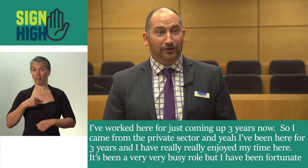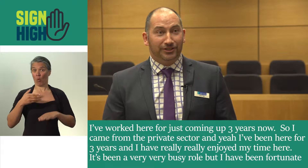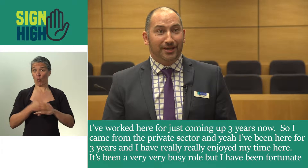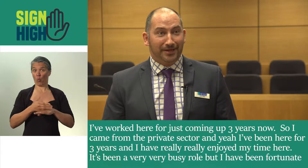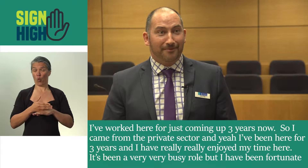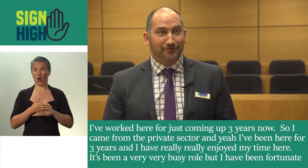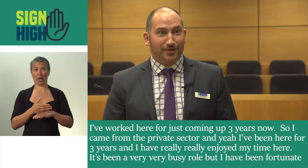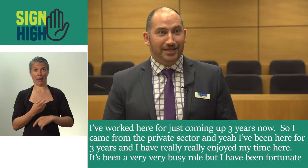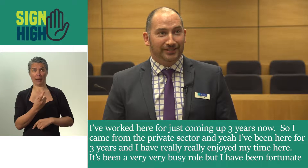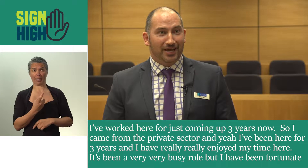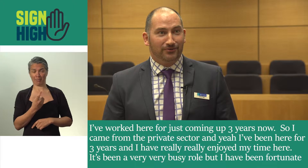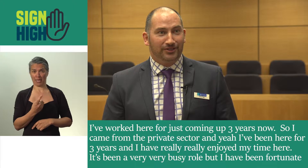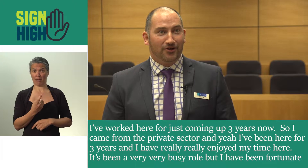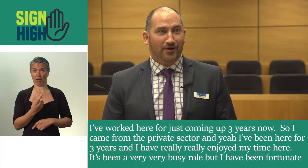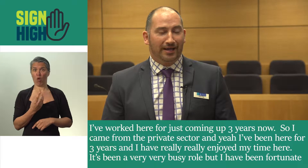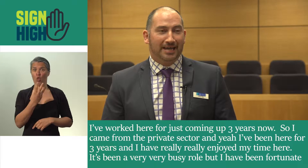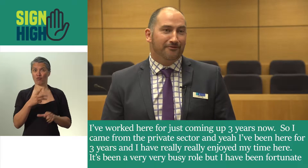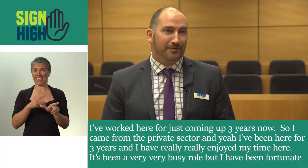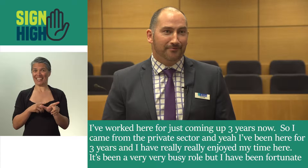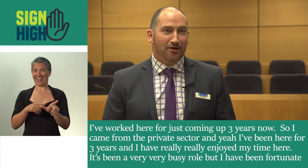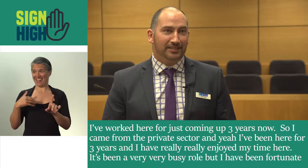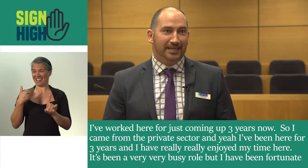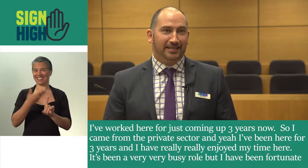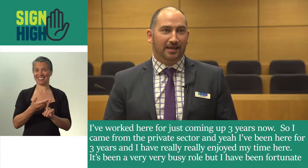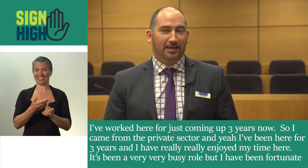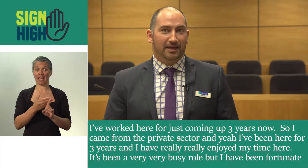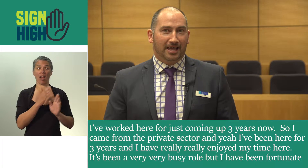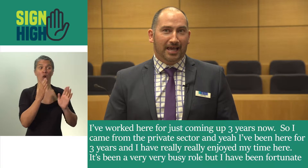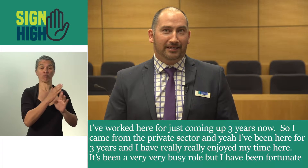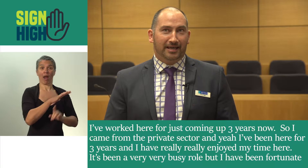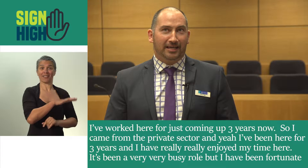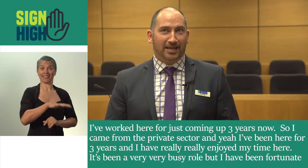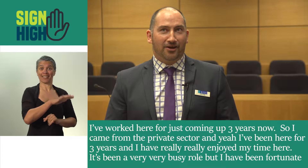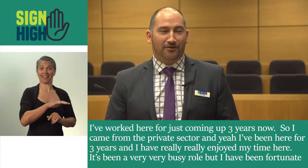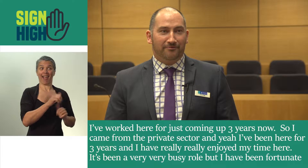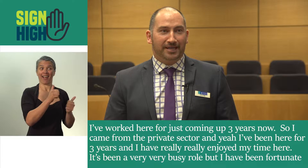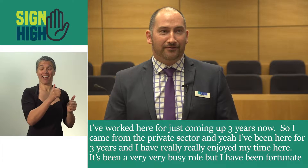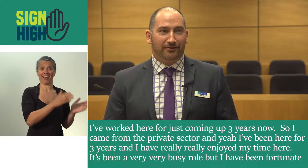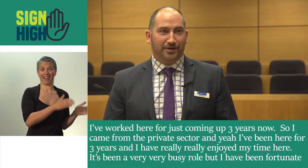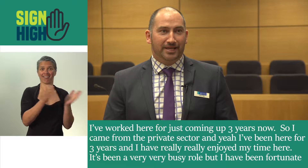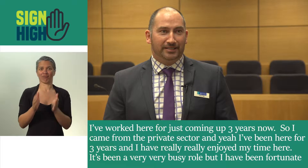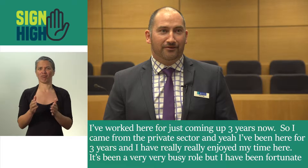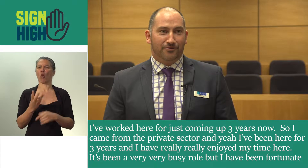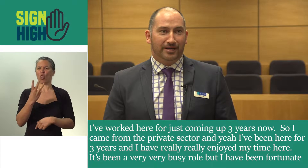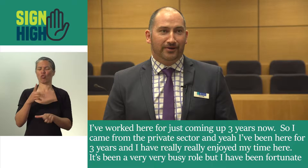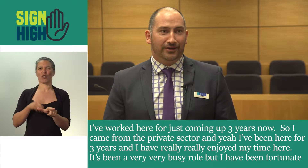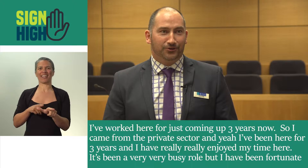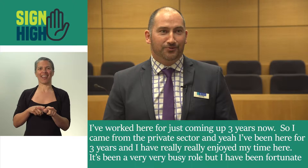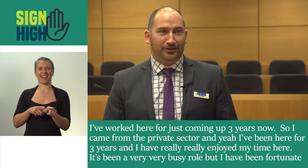just coming up 3 years now, so I came from the private sector, and yeah, I've been here for 3 years and I've really enjoyed my time